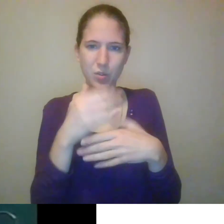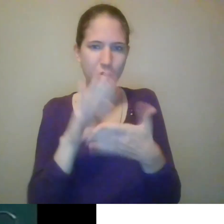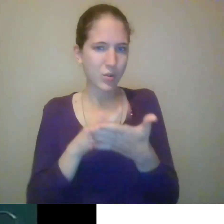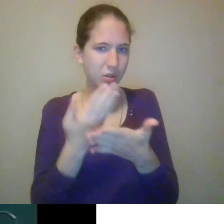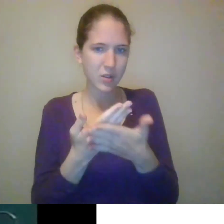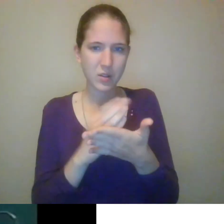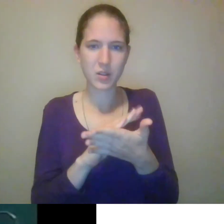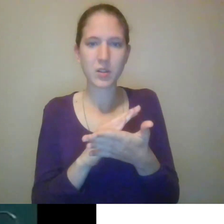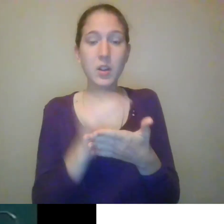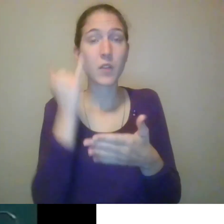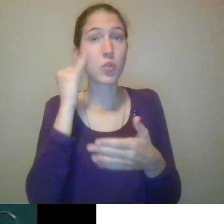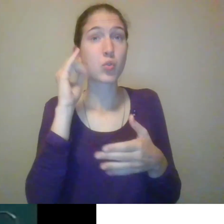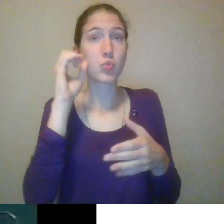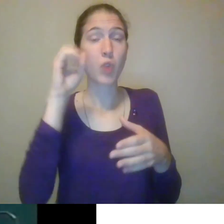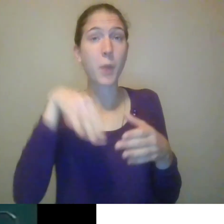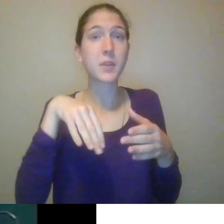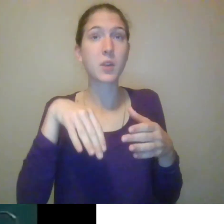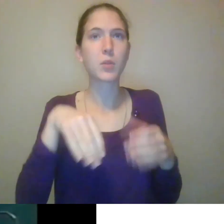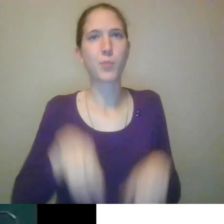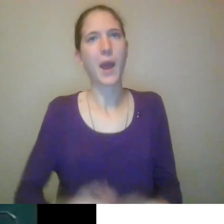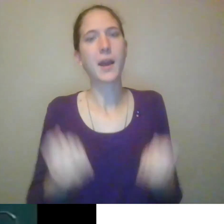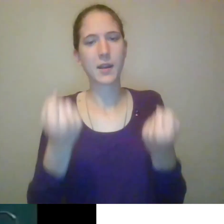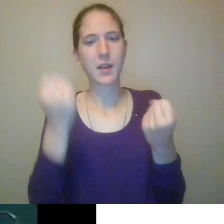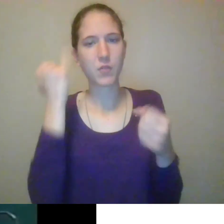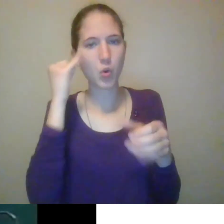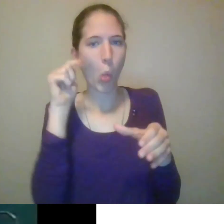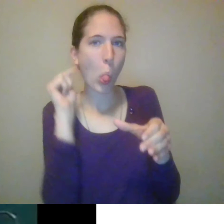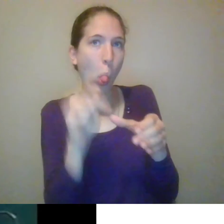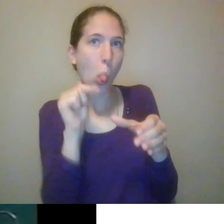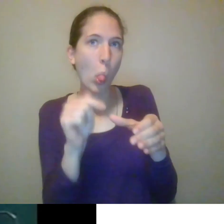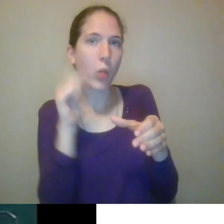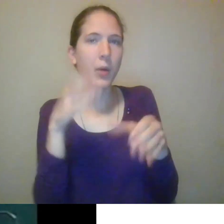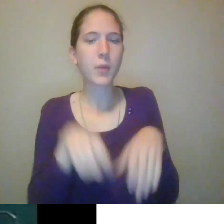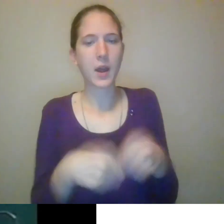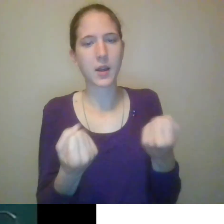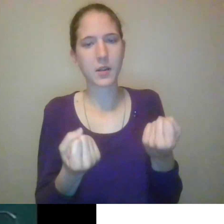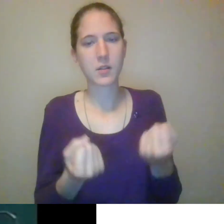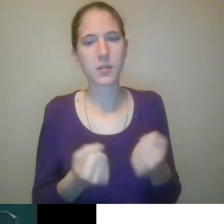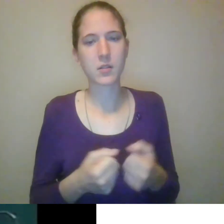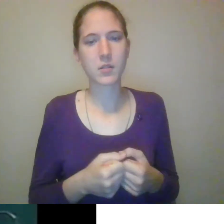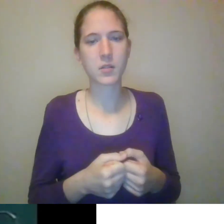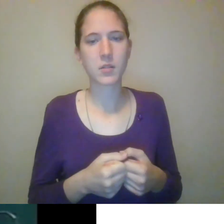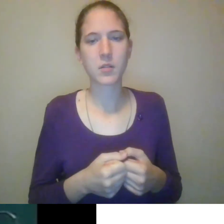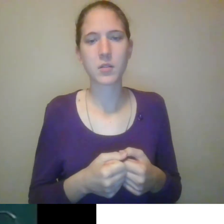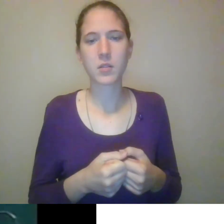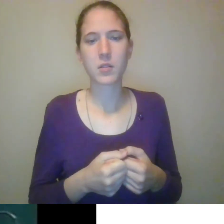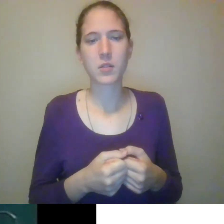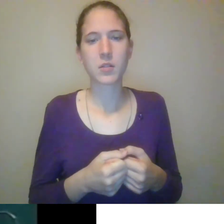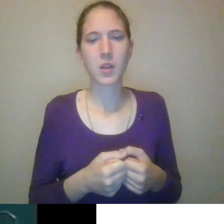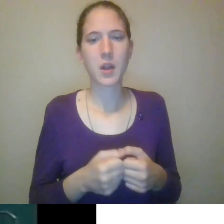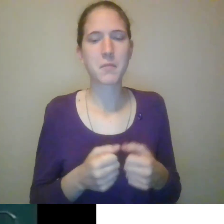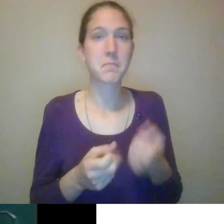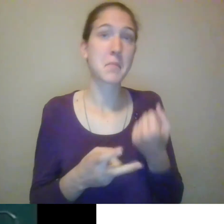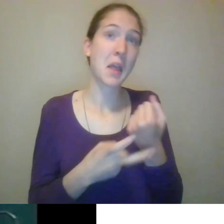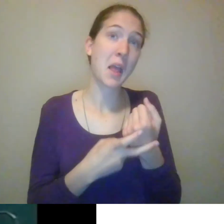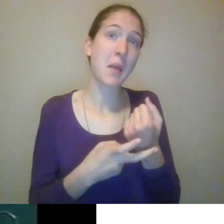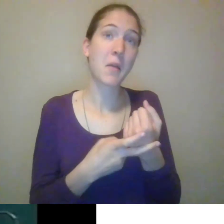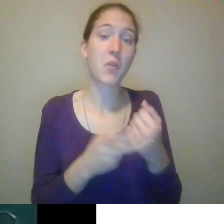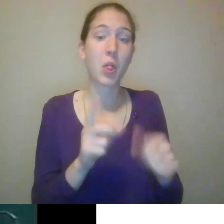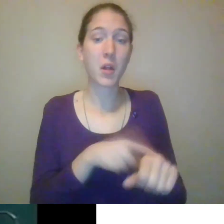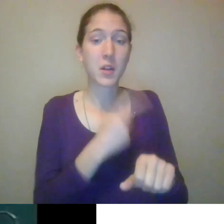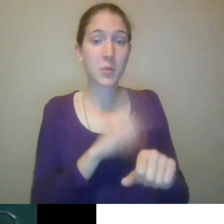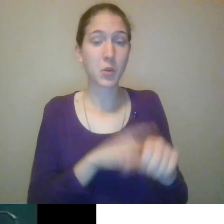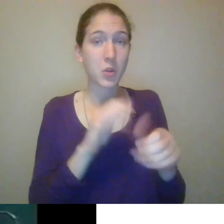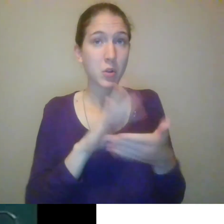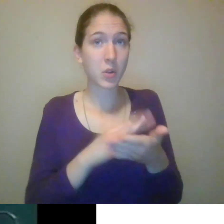bounces. Okay, it would break if you dropped it. All right, or if you poke at it, it will break. All right. You can keep this for as long as you want. You could